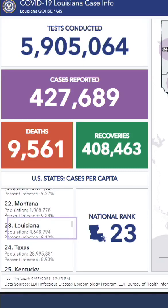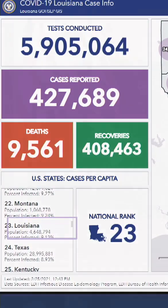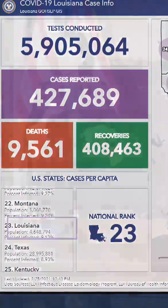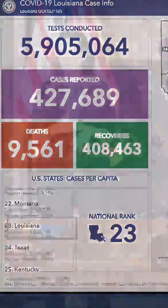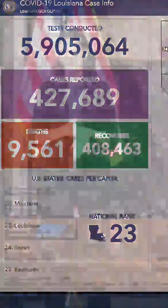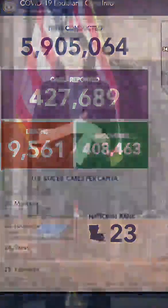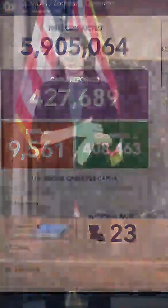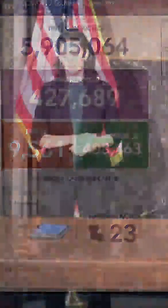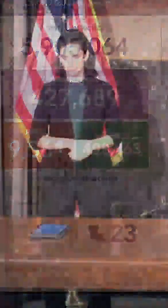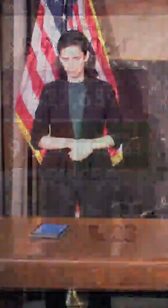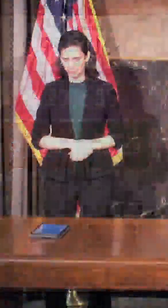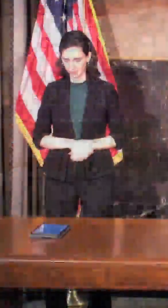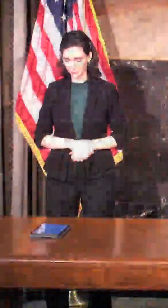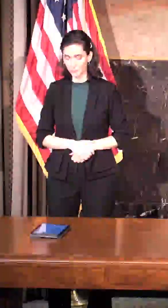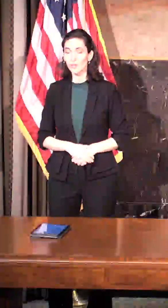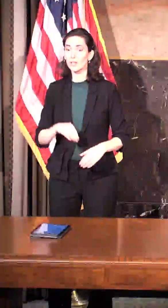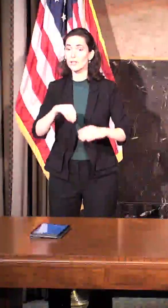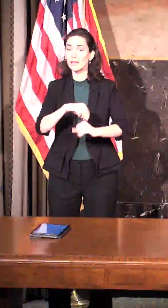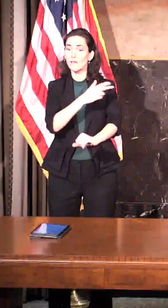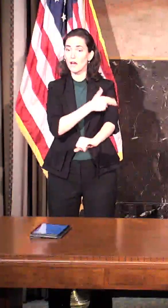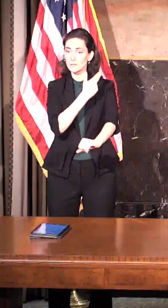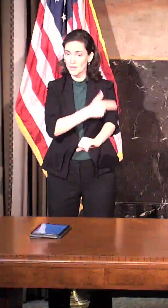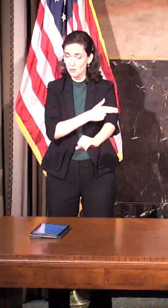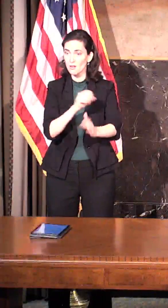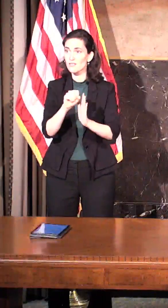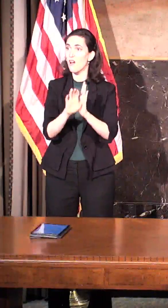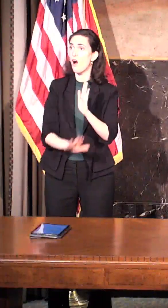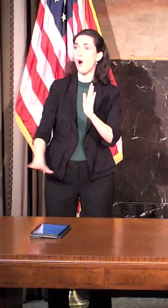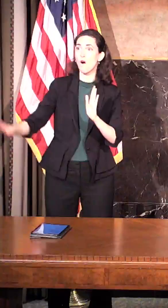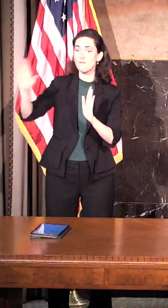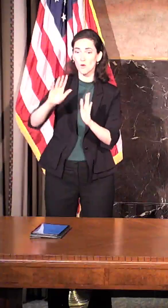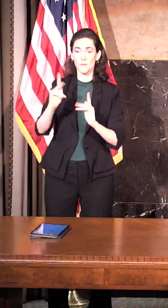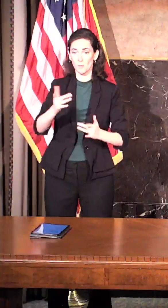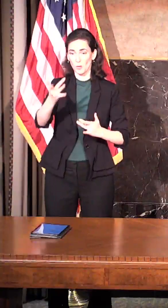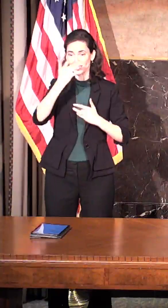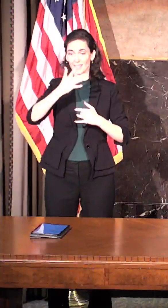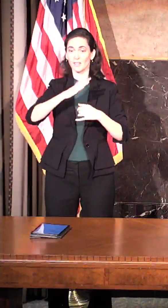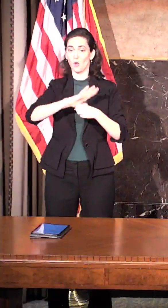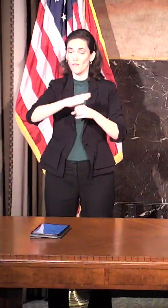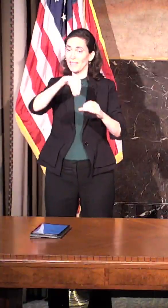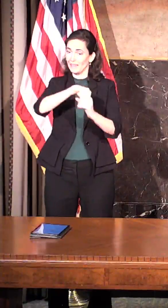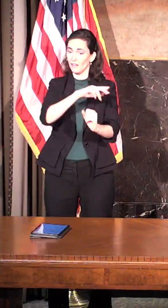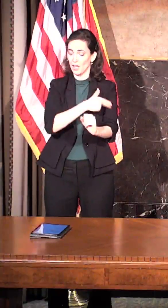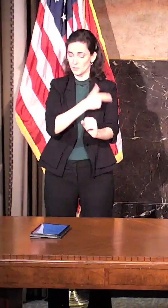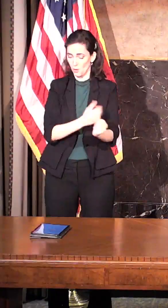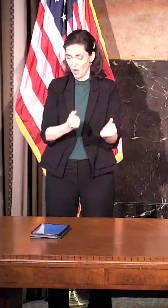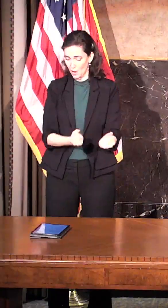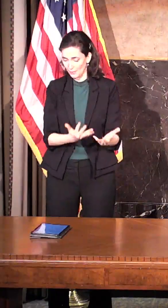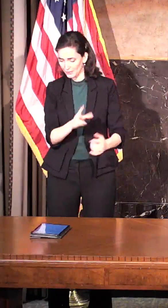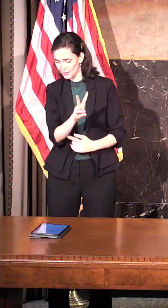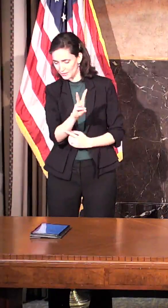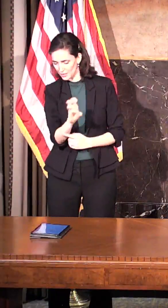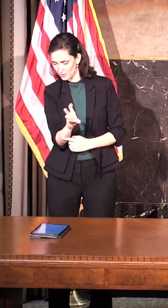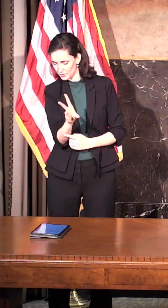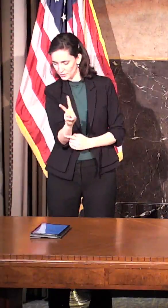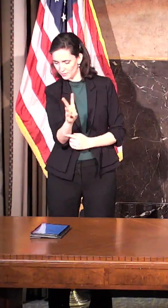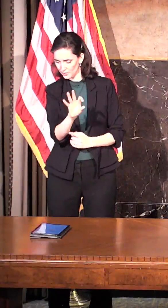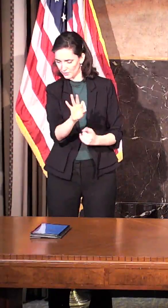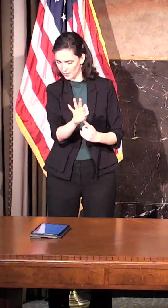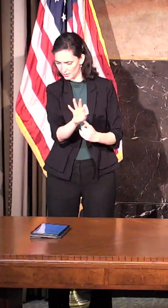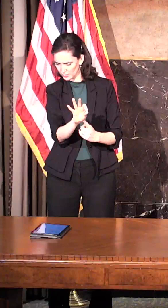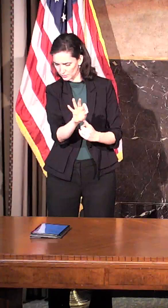There are 679 people in the hospital across the state from COVID. That is down 8 over the last 24